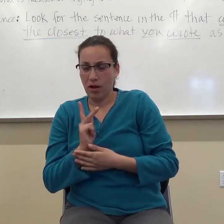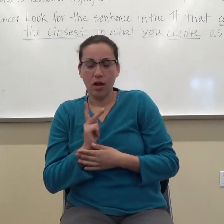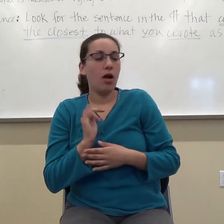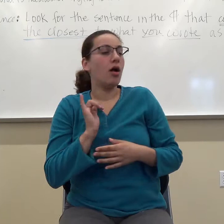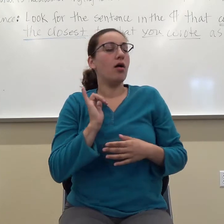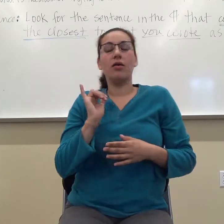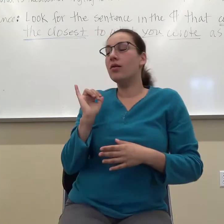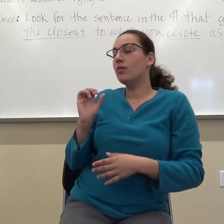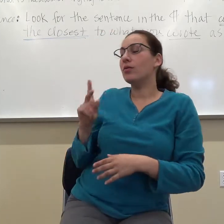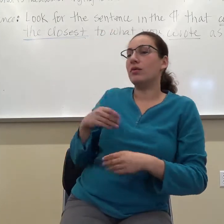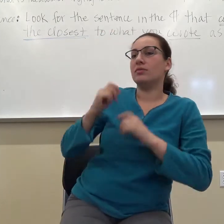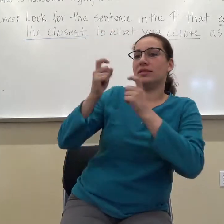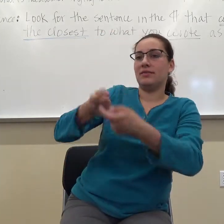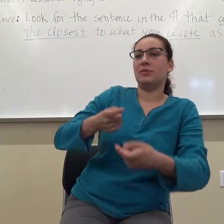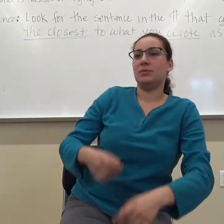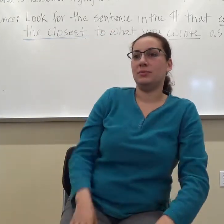Somebody said